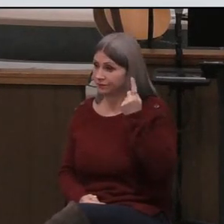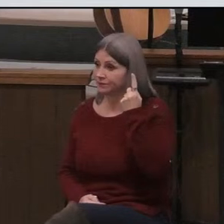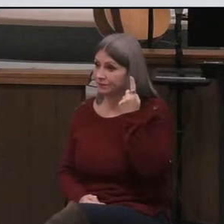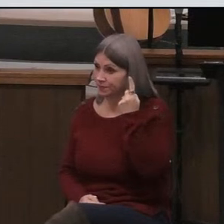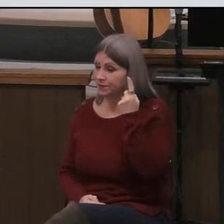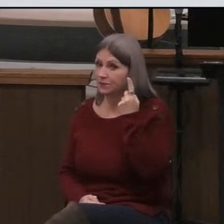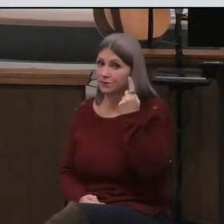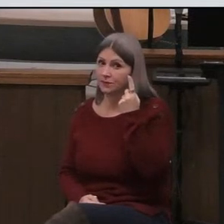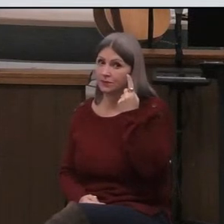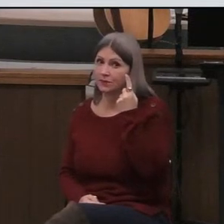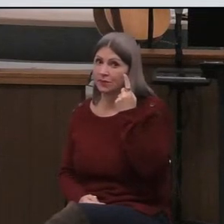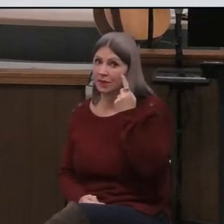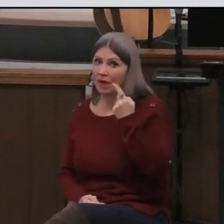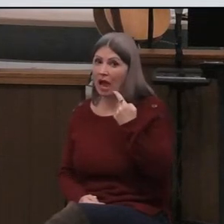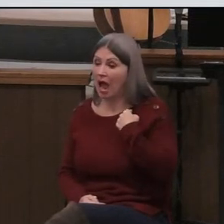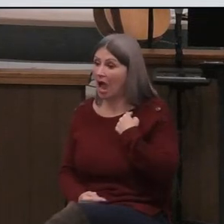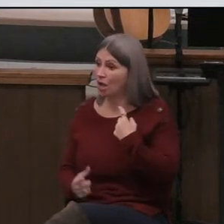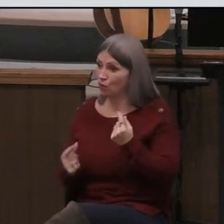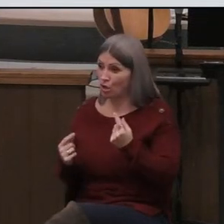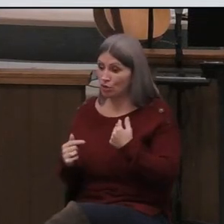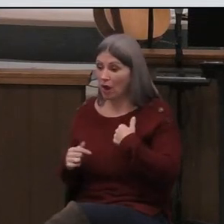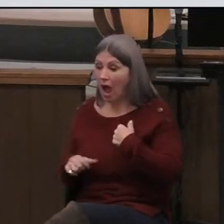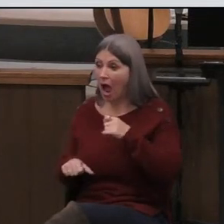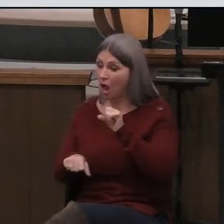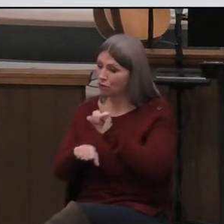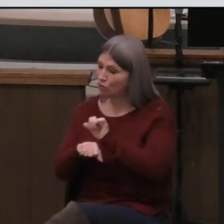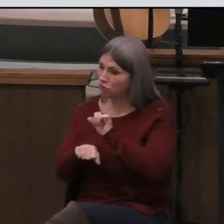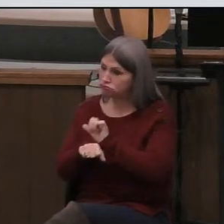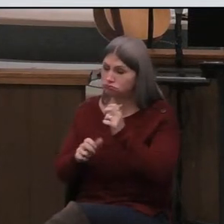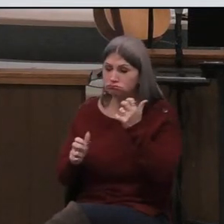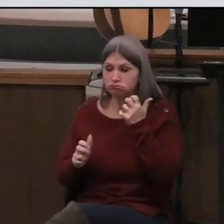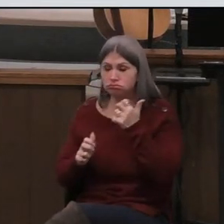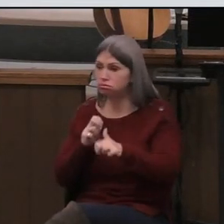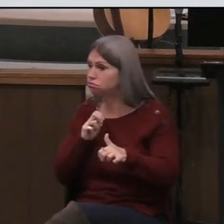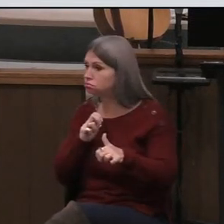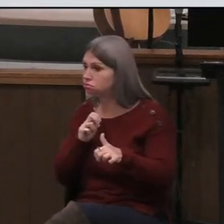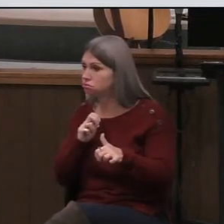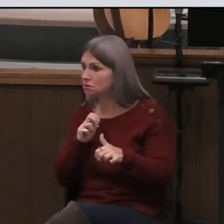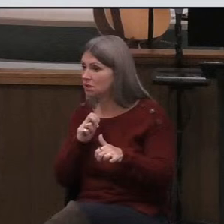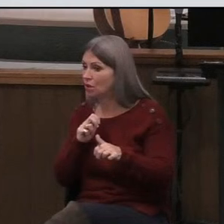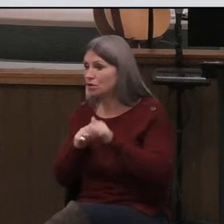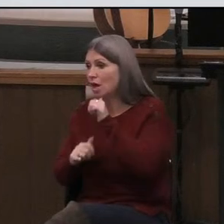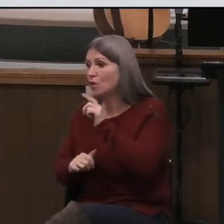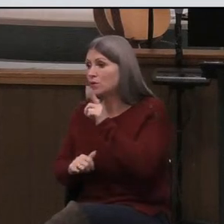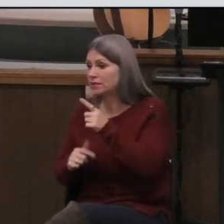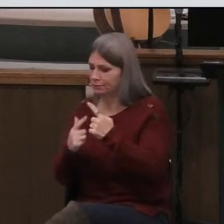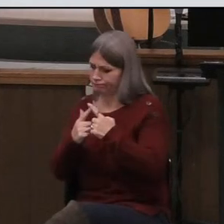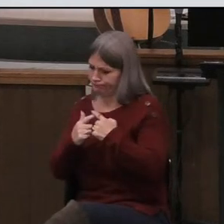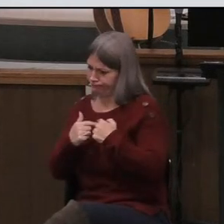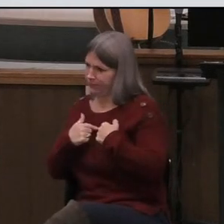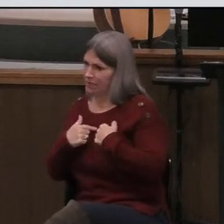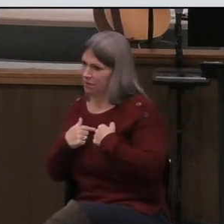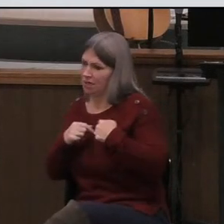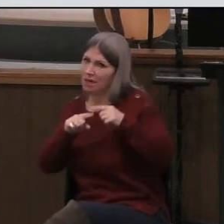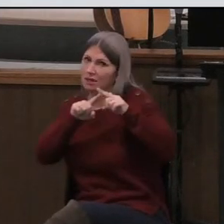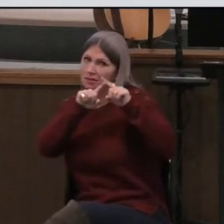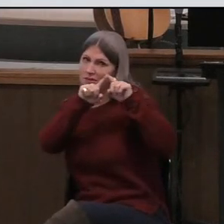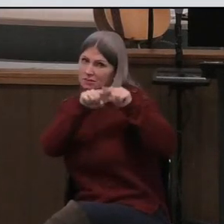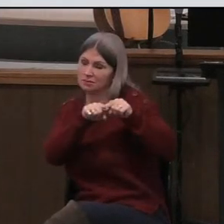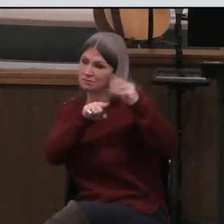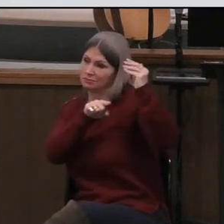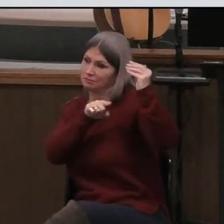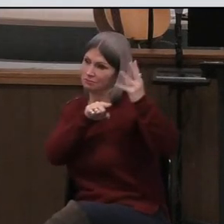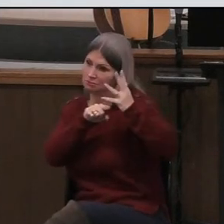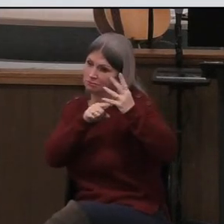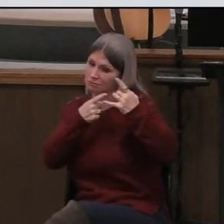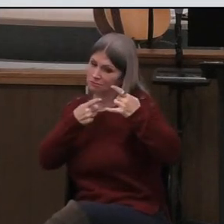contrary, I worked harder than any of them, though it is not I, but the grace of God that works within